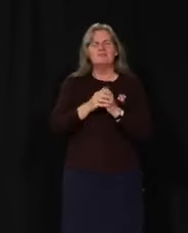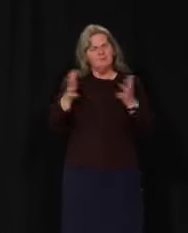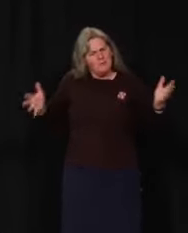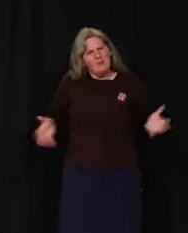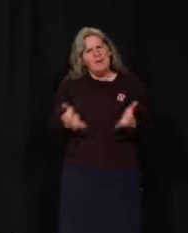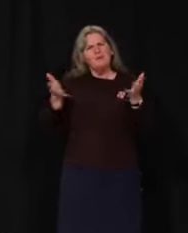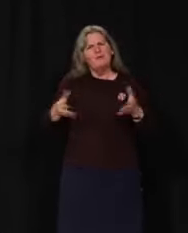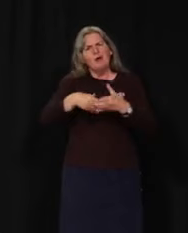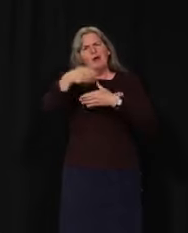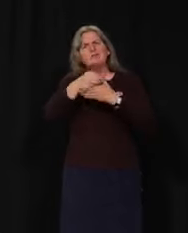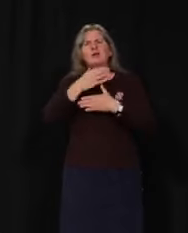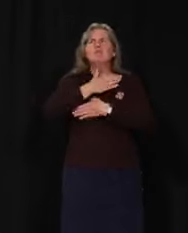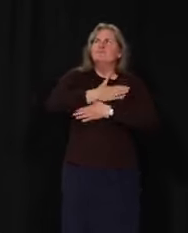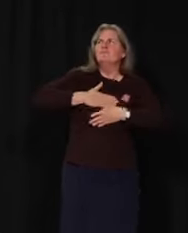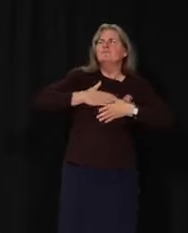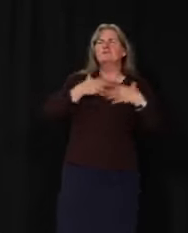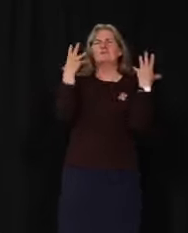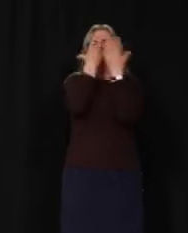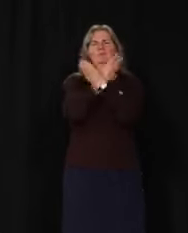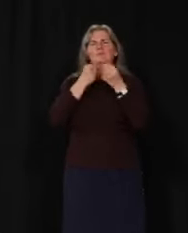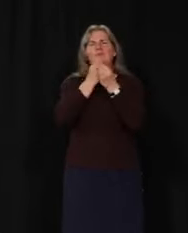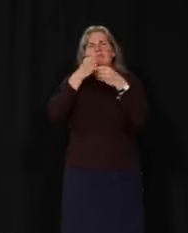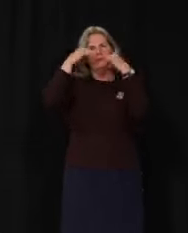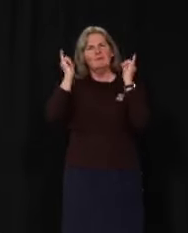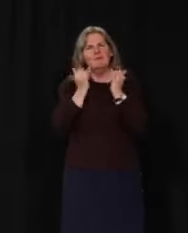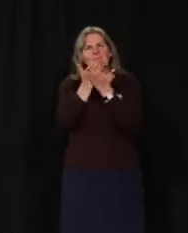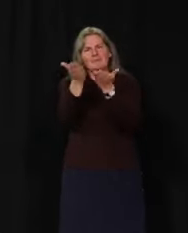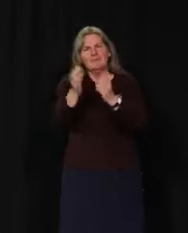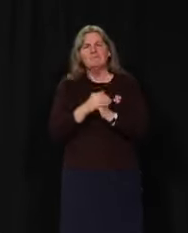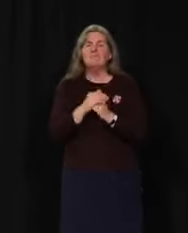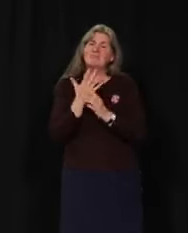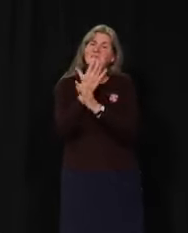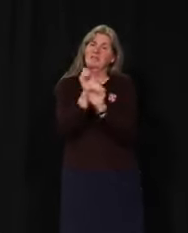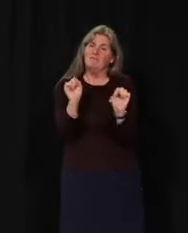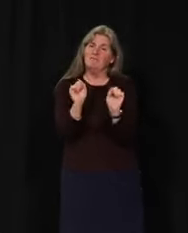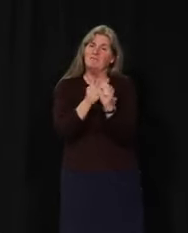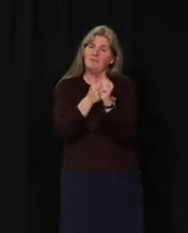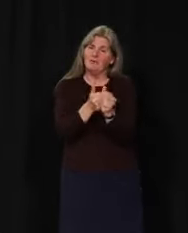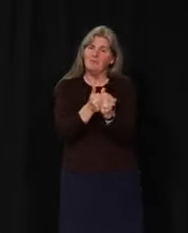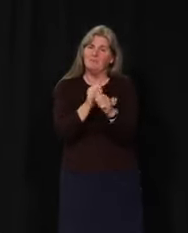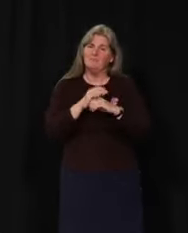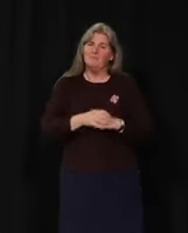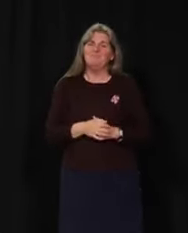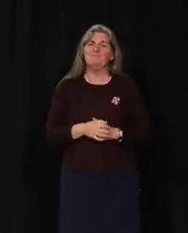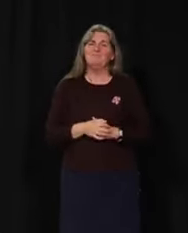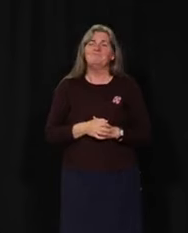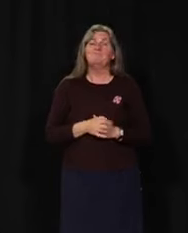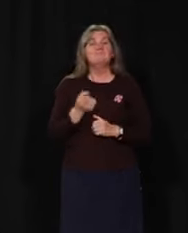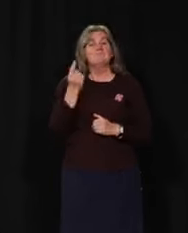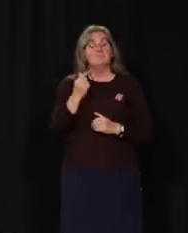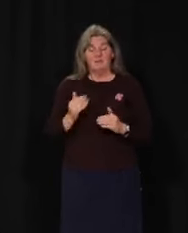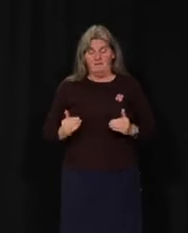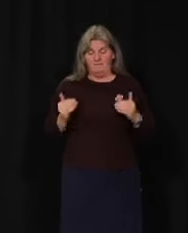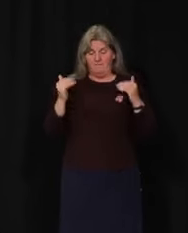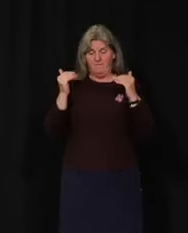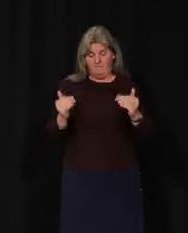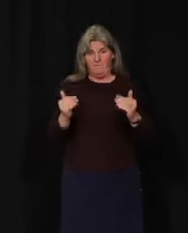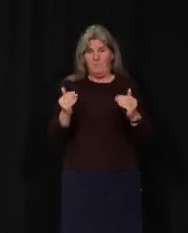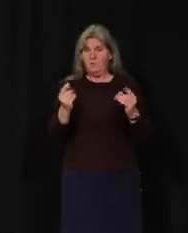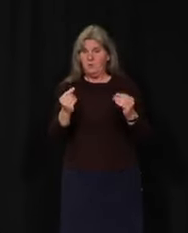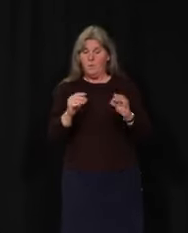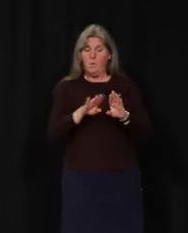get outside and to enjoy our beautiful part of the world, and please do it safely. As we move forward on our plans to lift